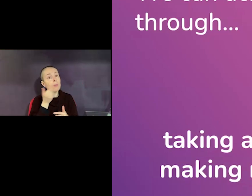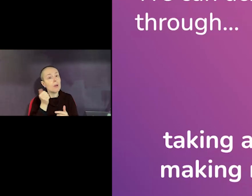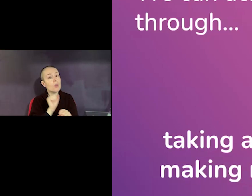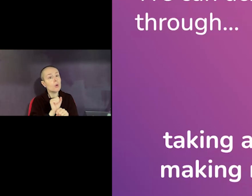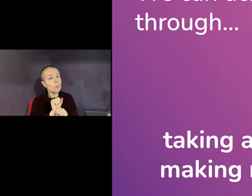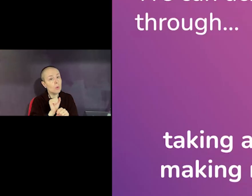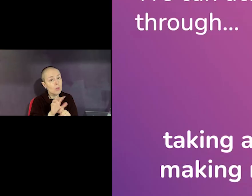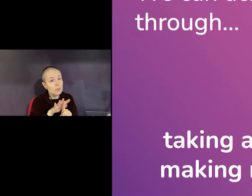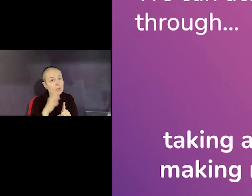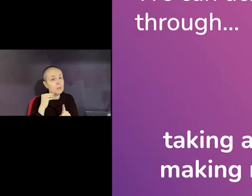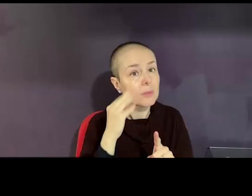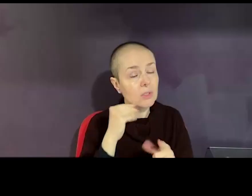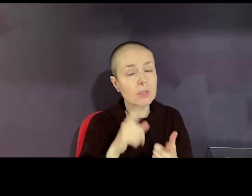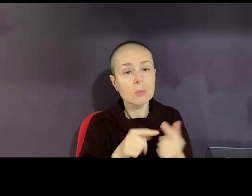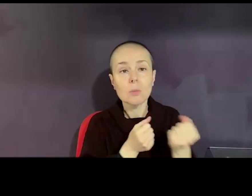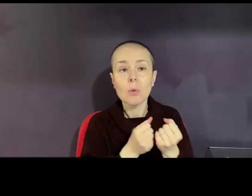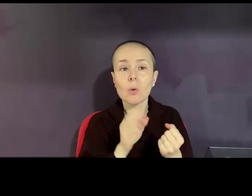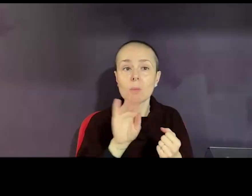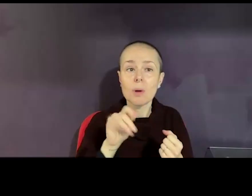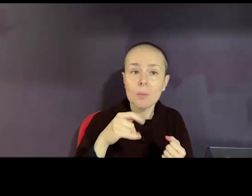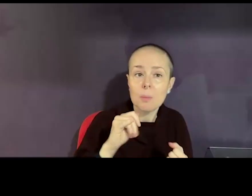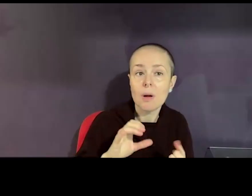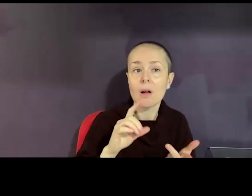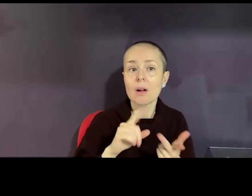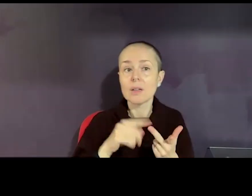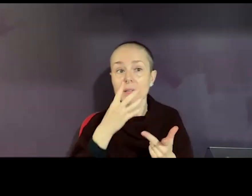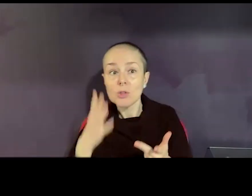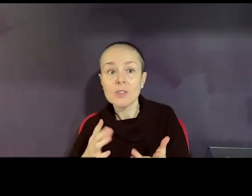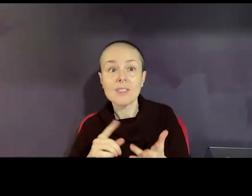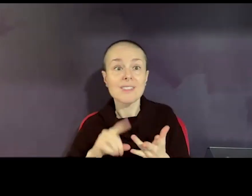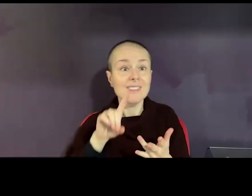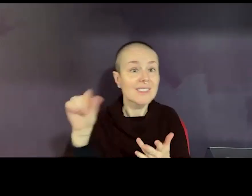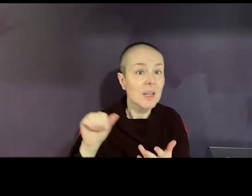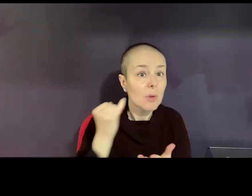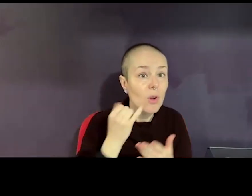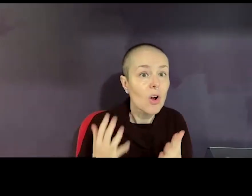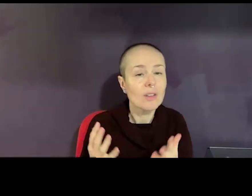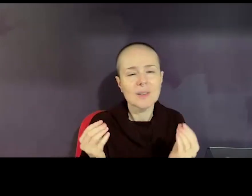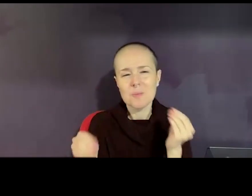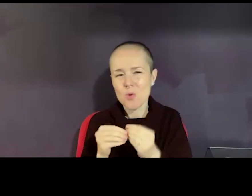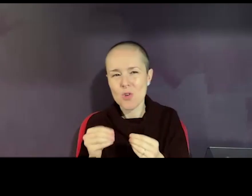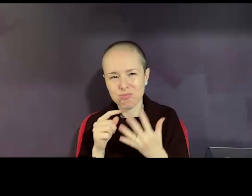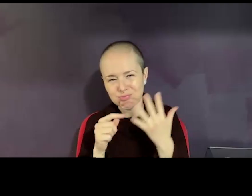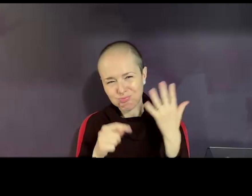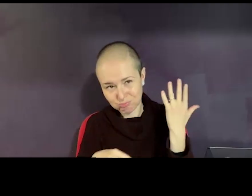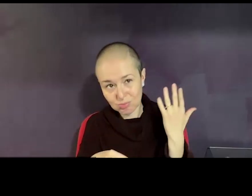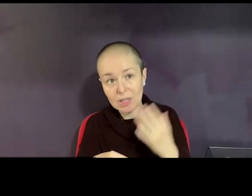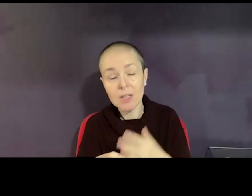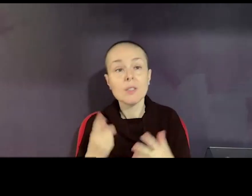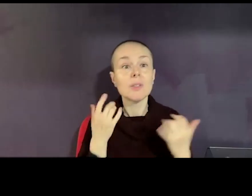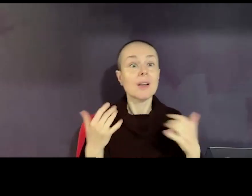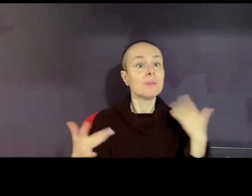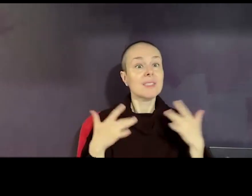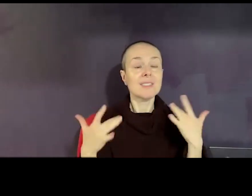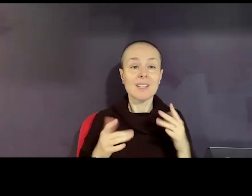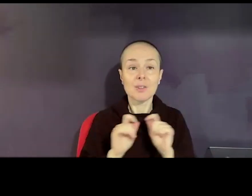BIPOC, immigrant and disabled arts, and more. So with that, I am excited to launch and unveil the new